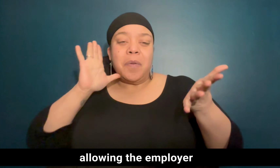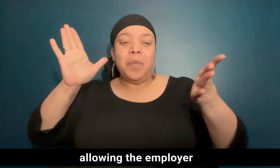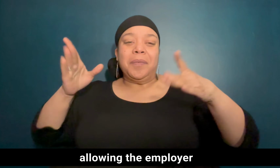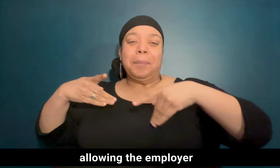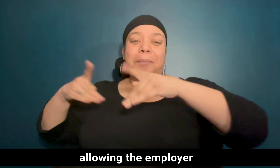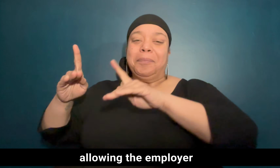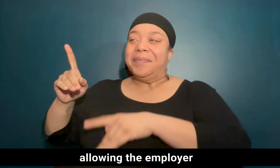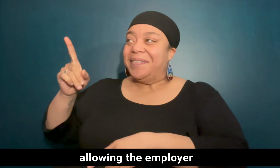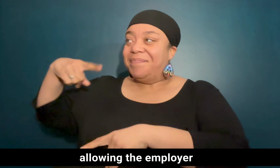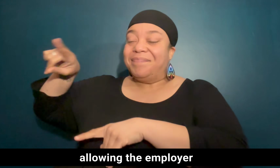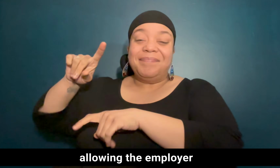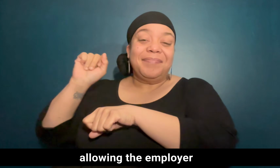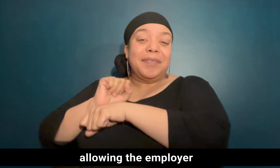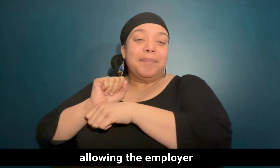allowing the employer